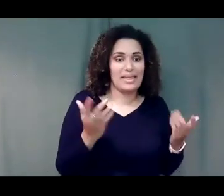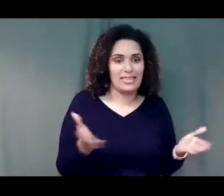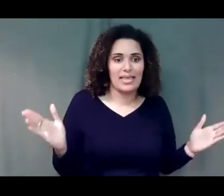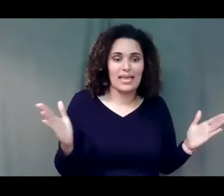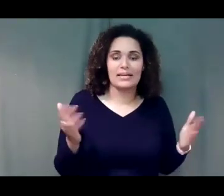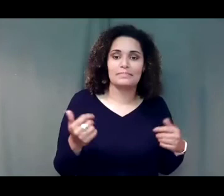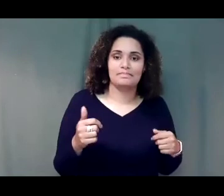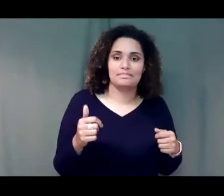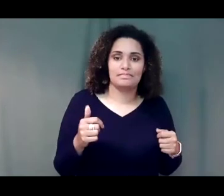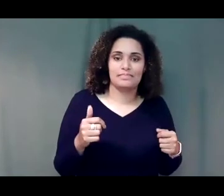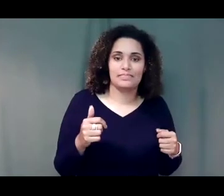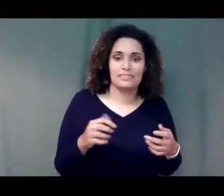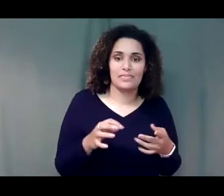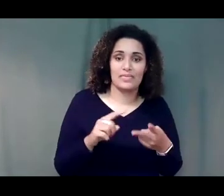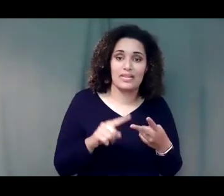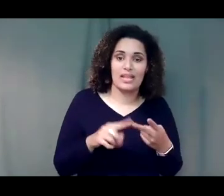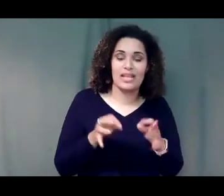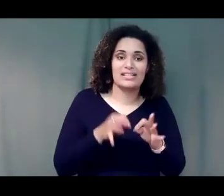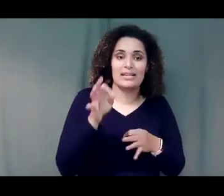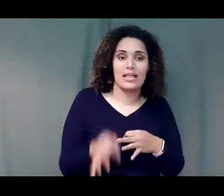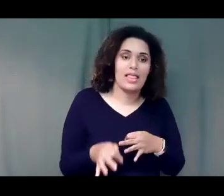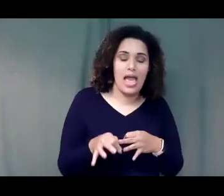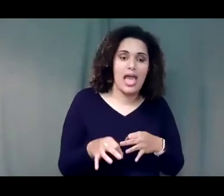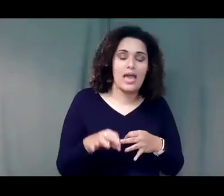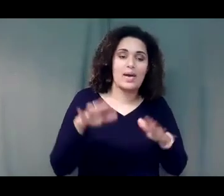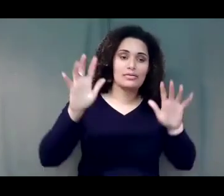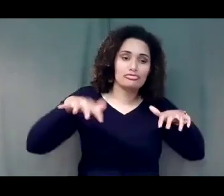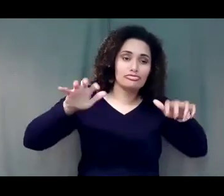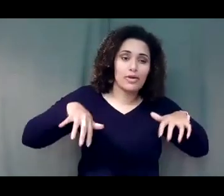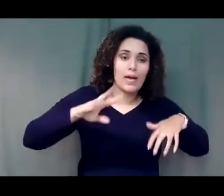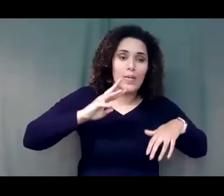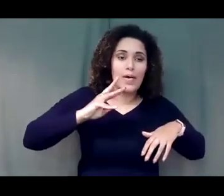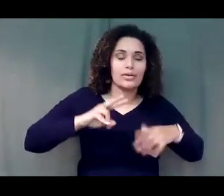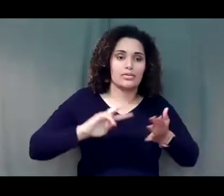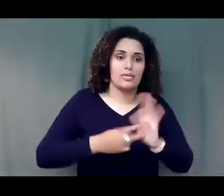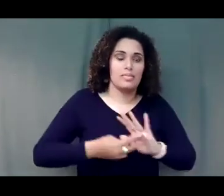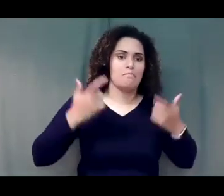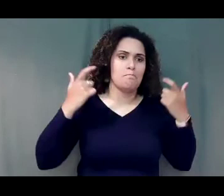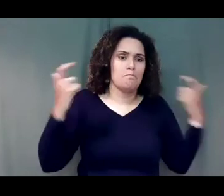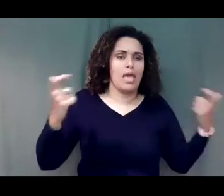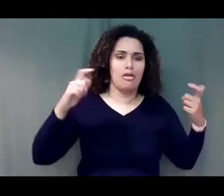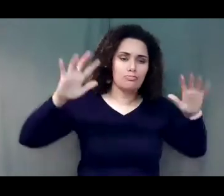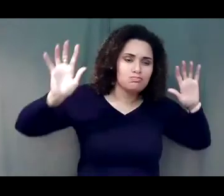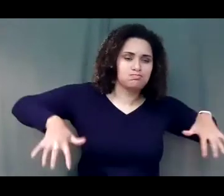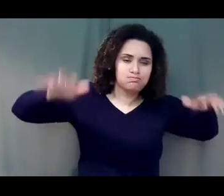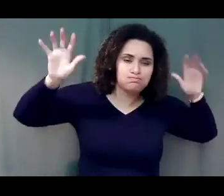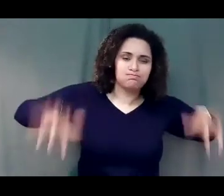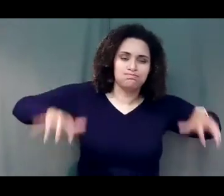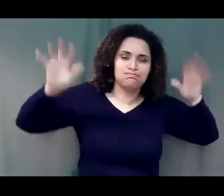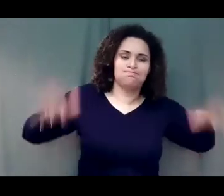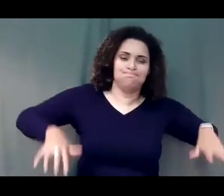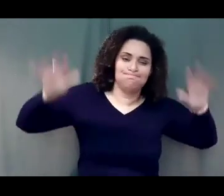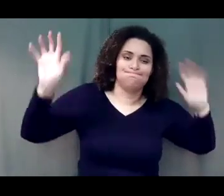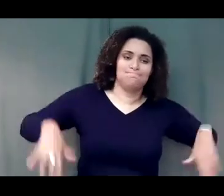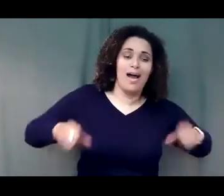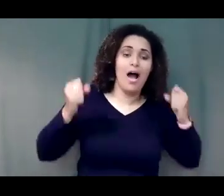is they delay the stormwater. So when you get a big storm, you get this huge amount of water and it all